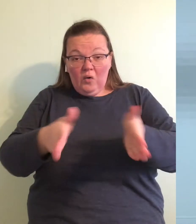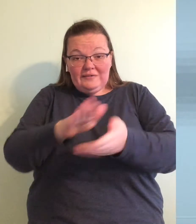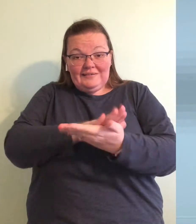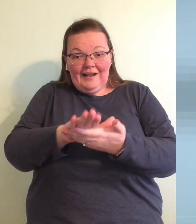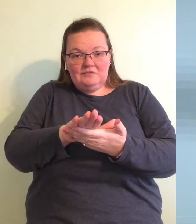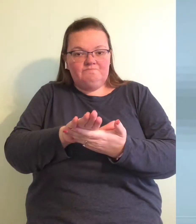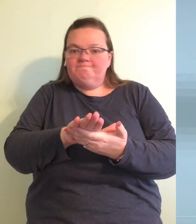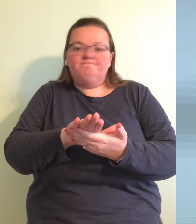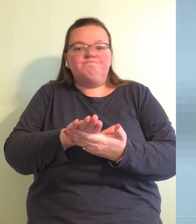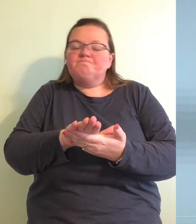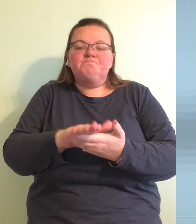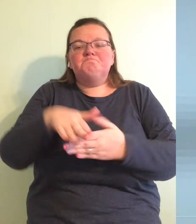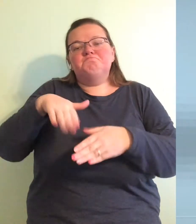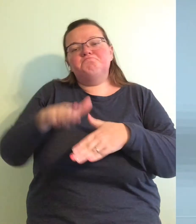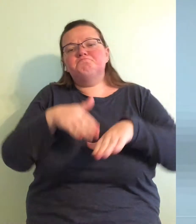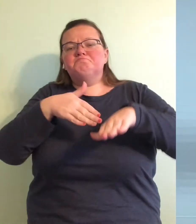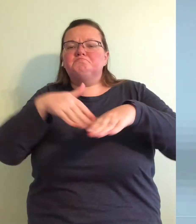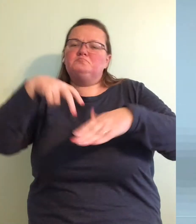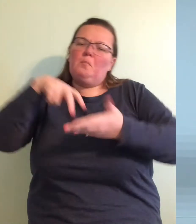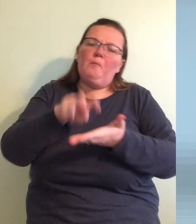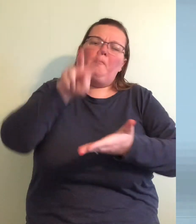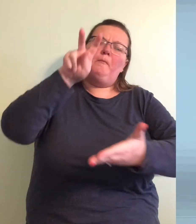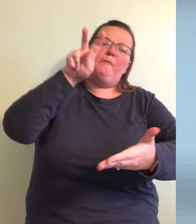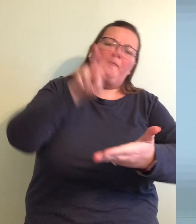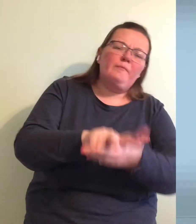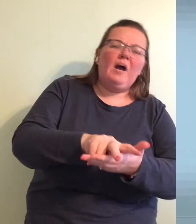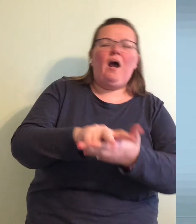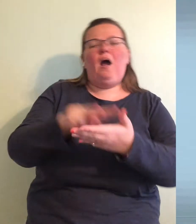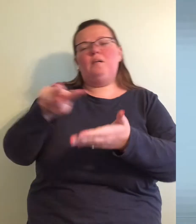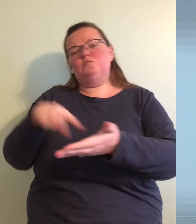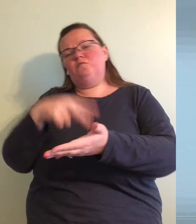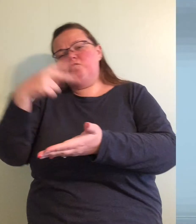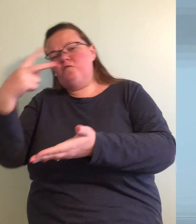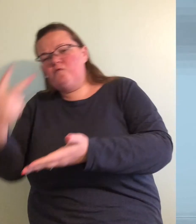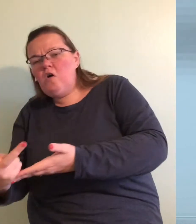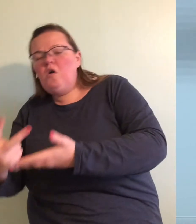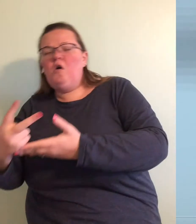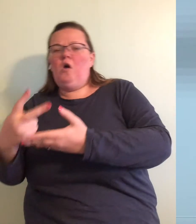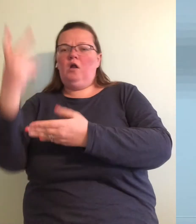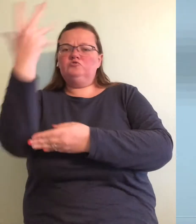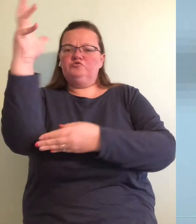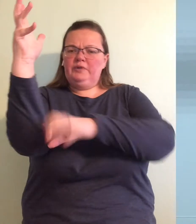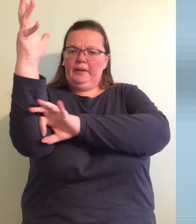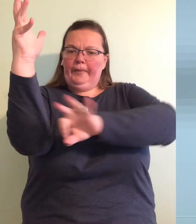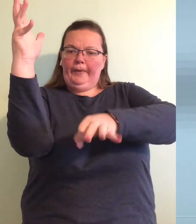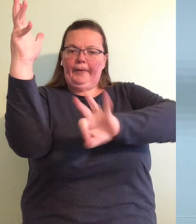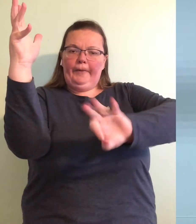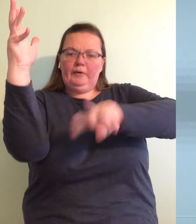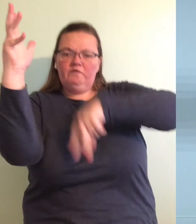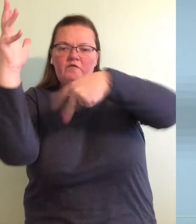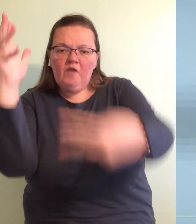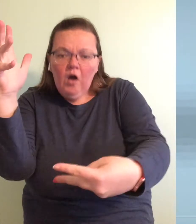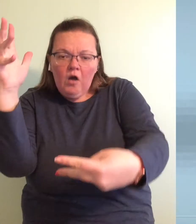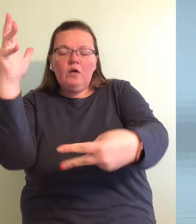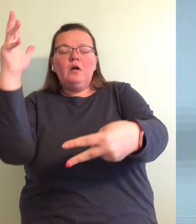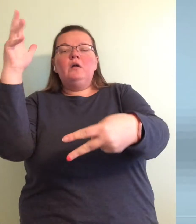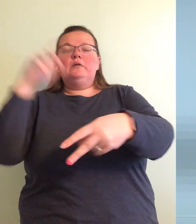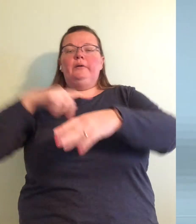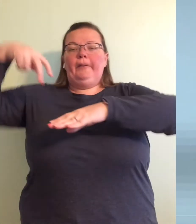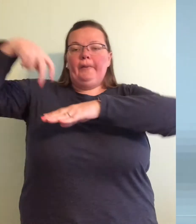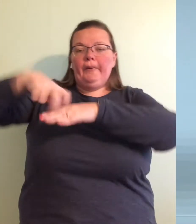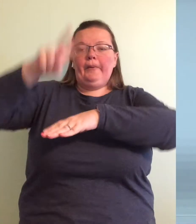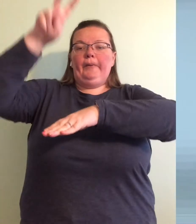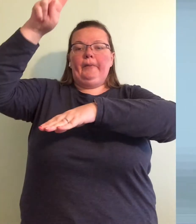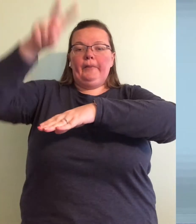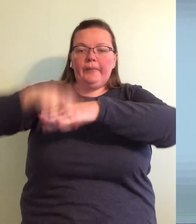into deep drifts of snow and skidding off frozen puddles and tripping over fallen tree trunks and sliding down